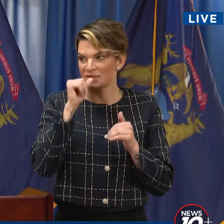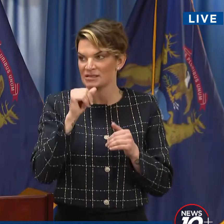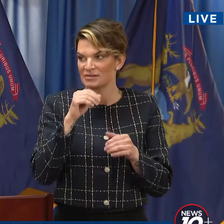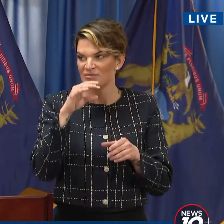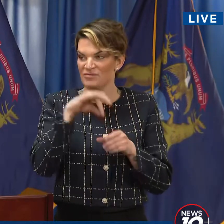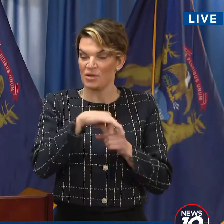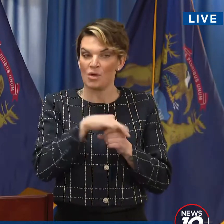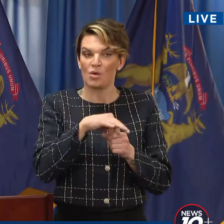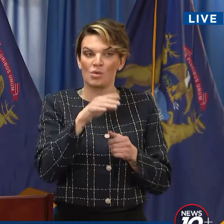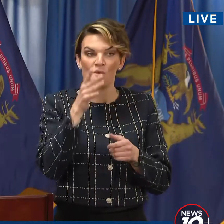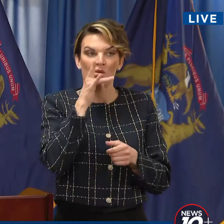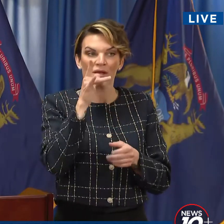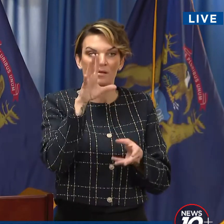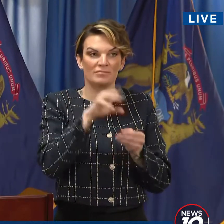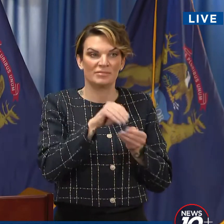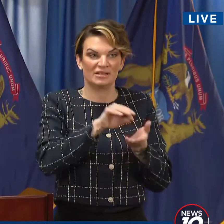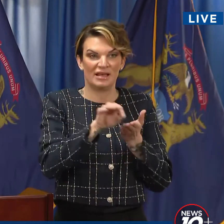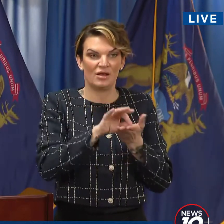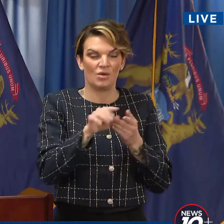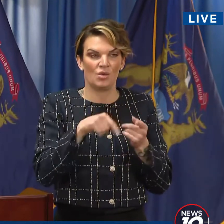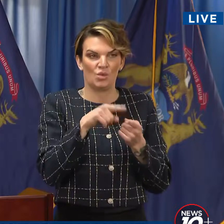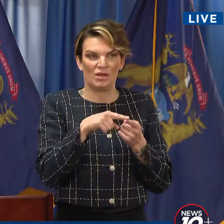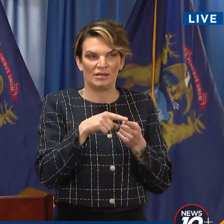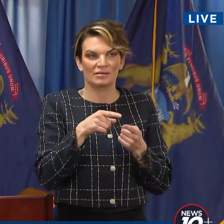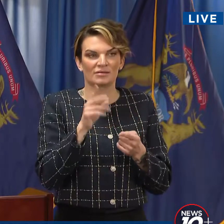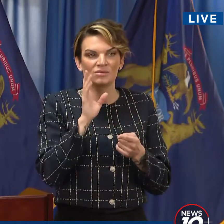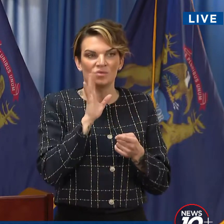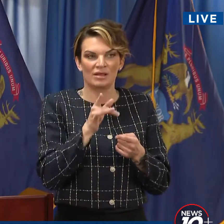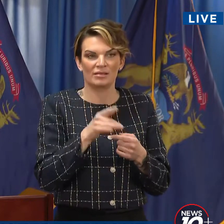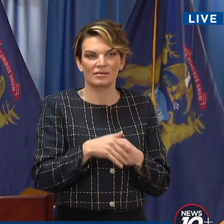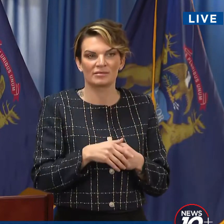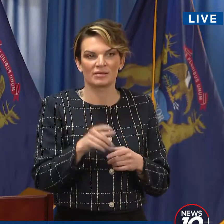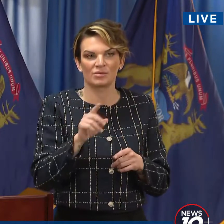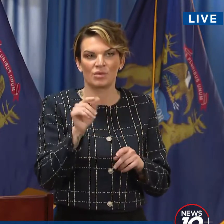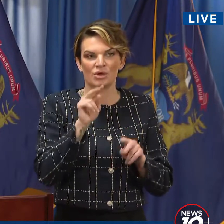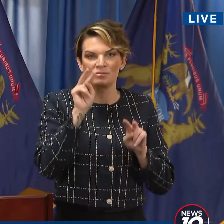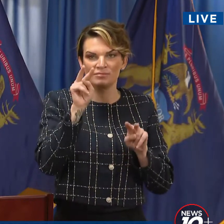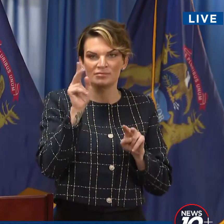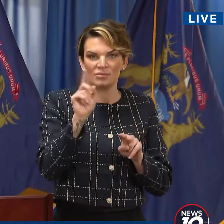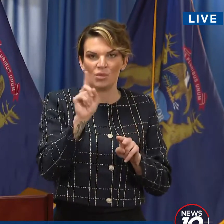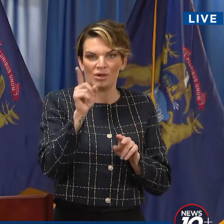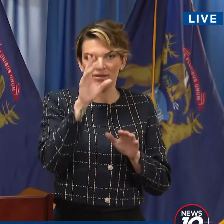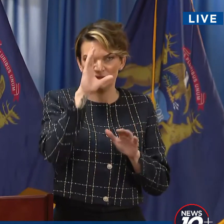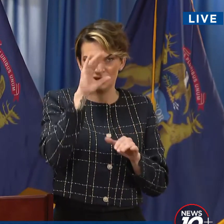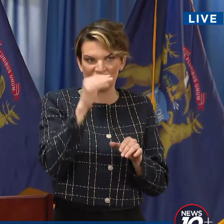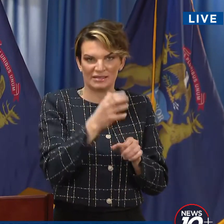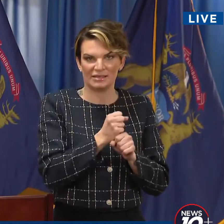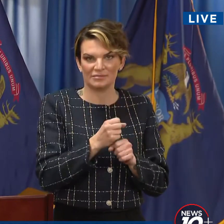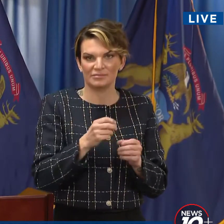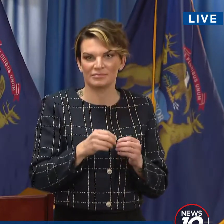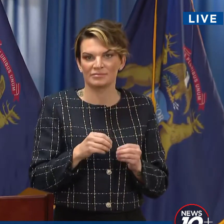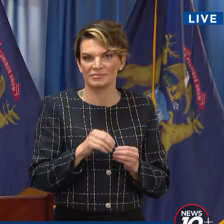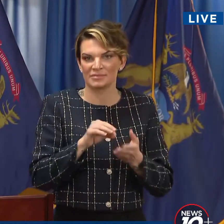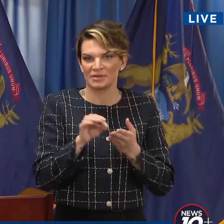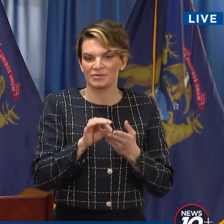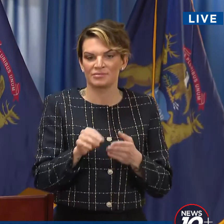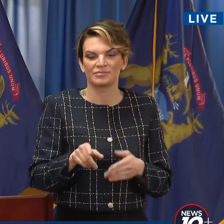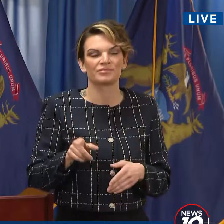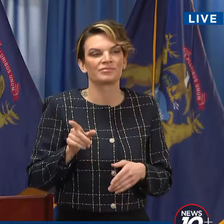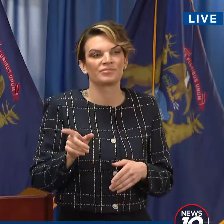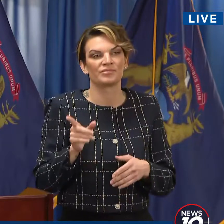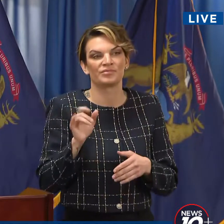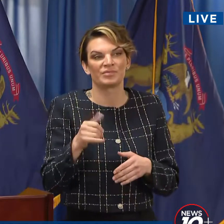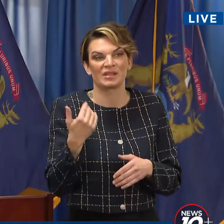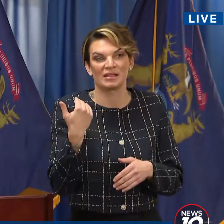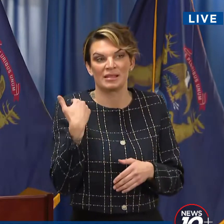expected to be completed, and in what areas of the state are you still expecting The last I checked, which